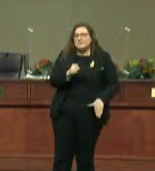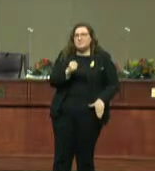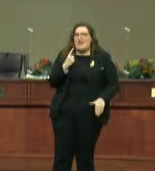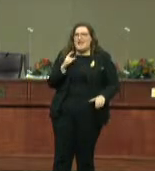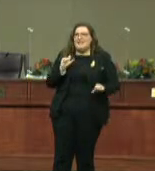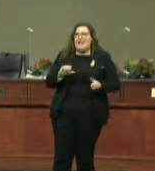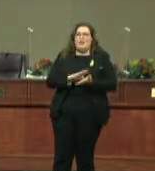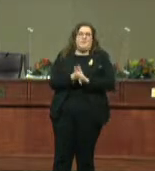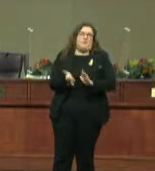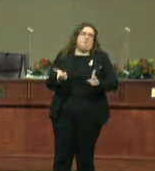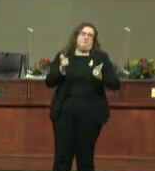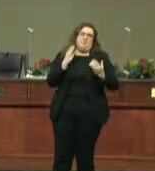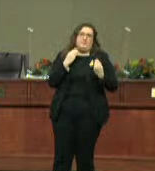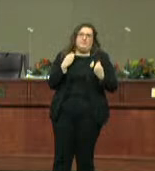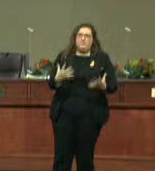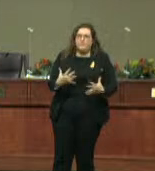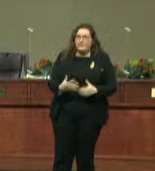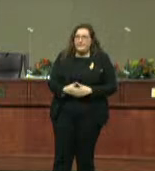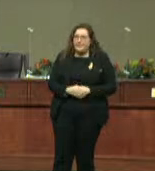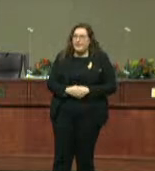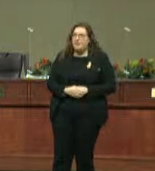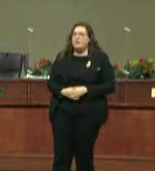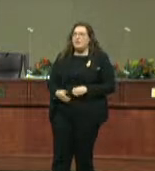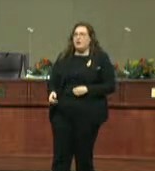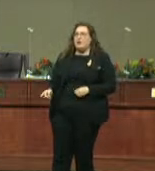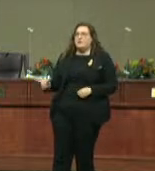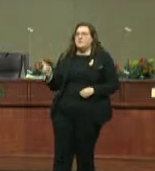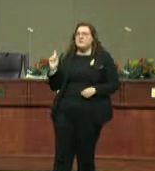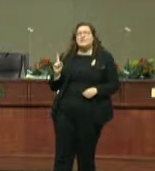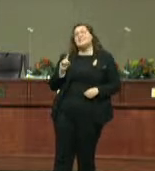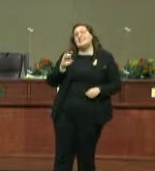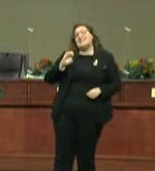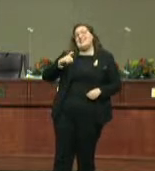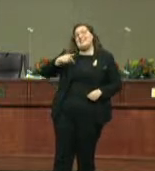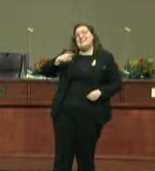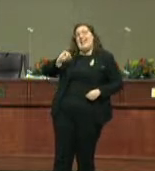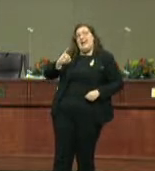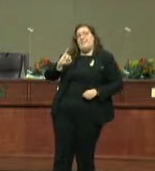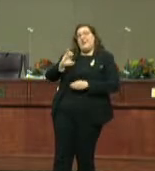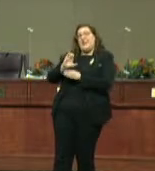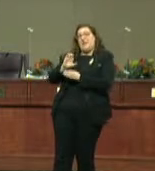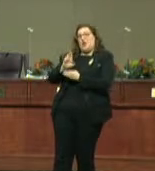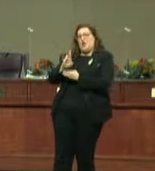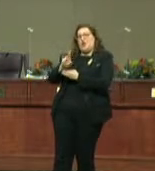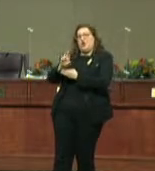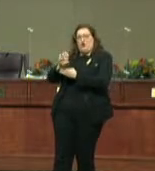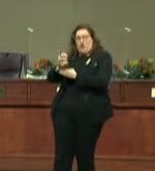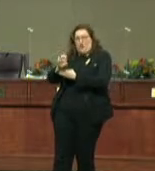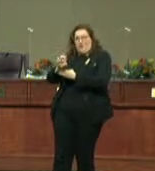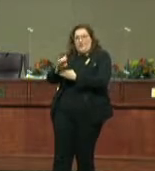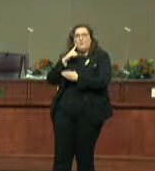This is our epi curve. It shows the same that we show for 5 to 17 years old with a progression.